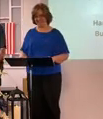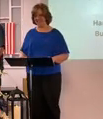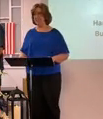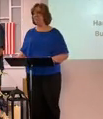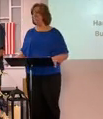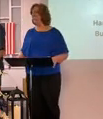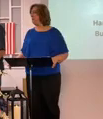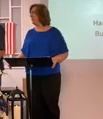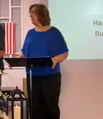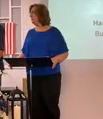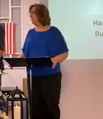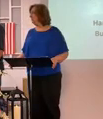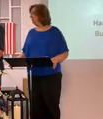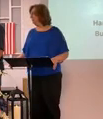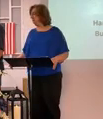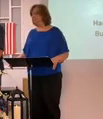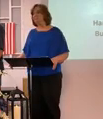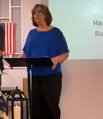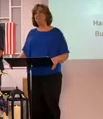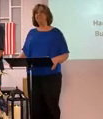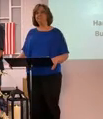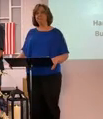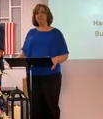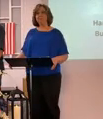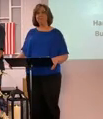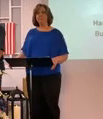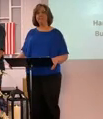But yeah, ultimately, as far as parenting, which